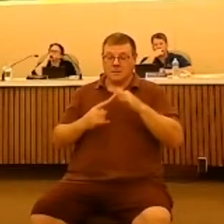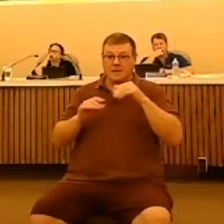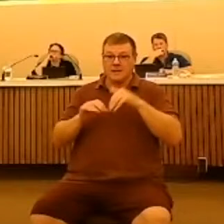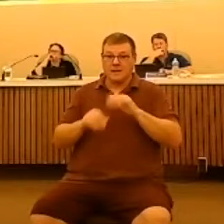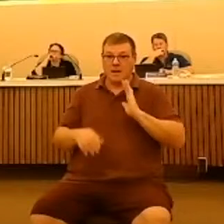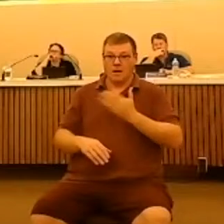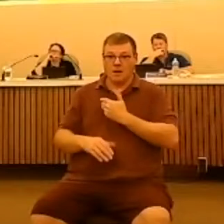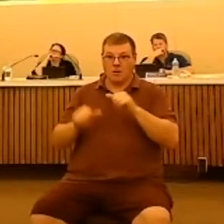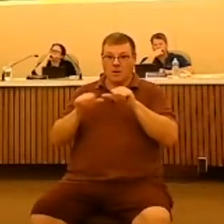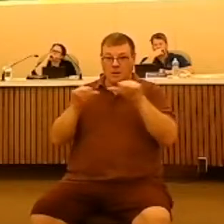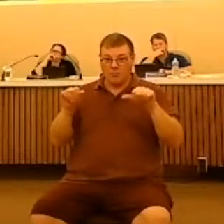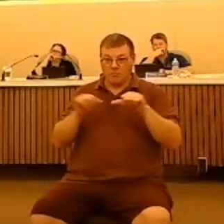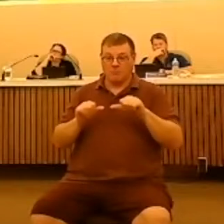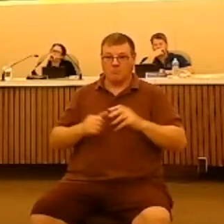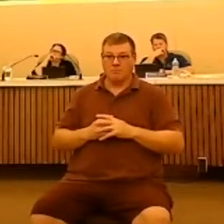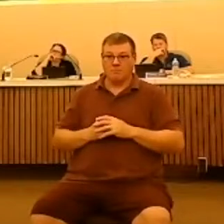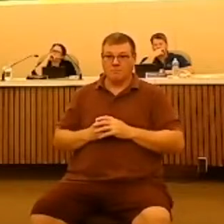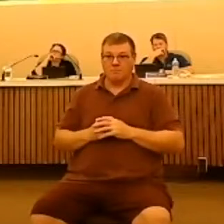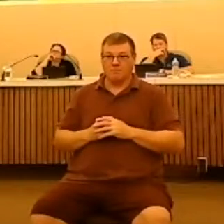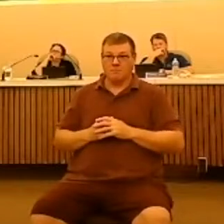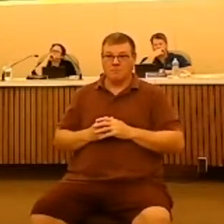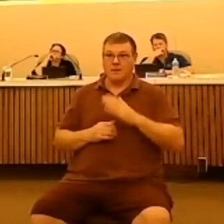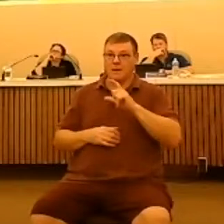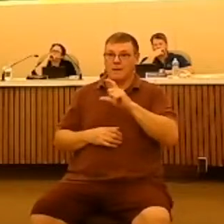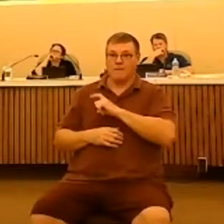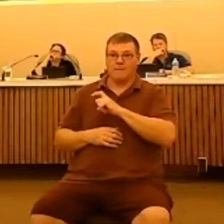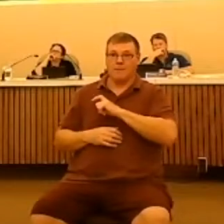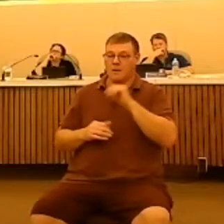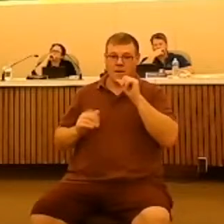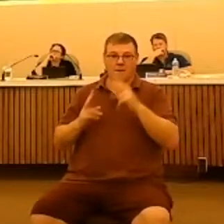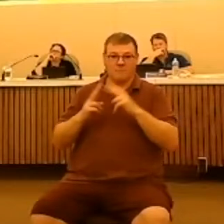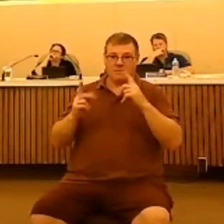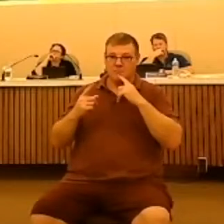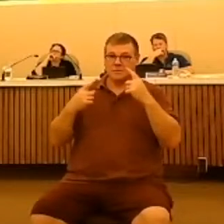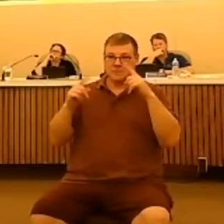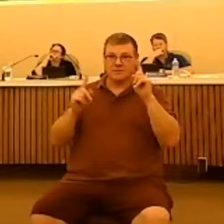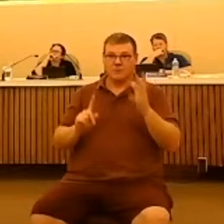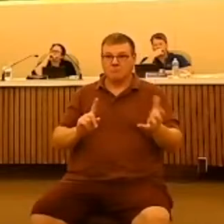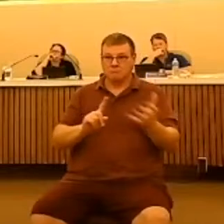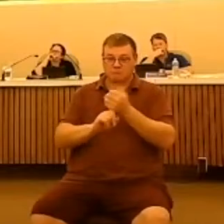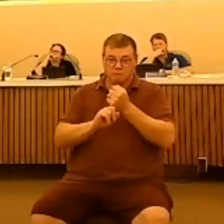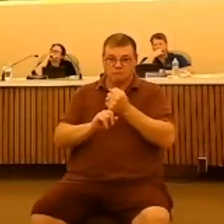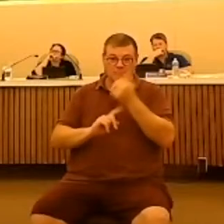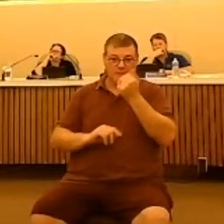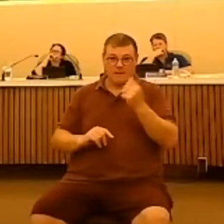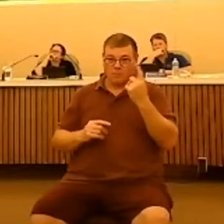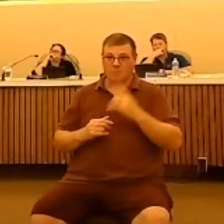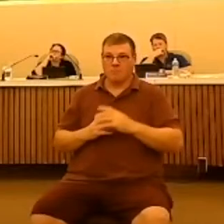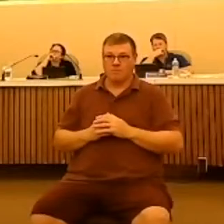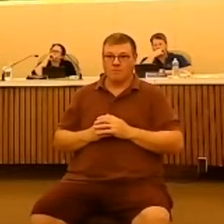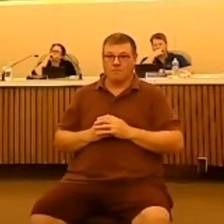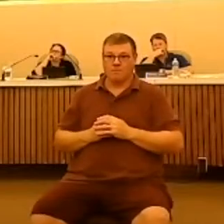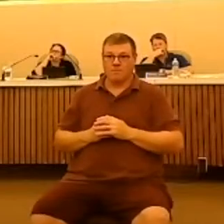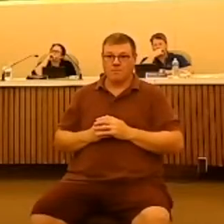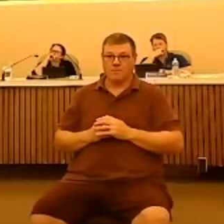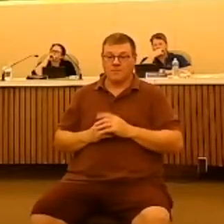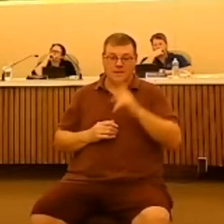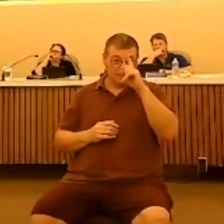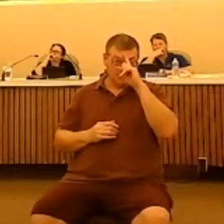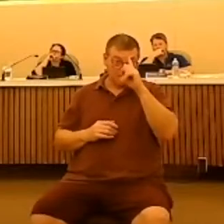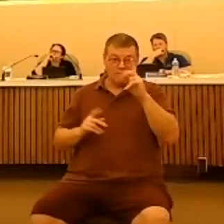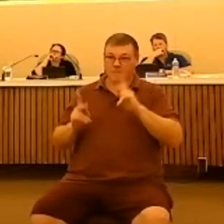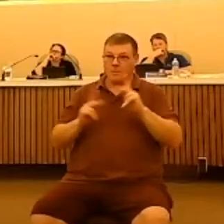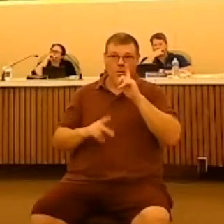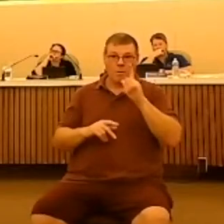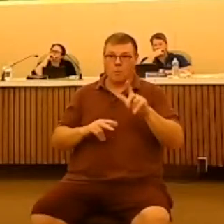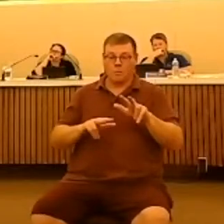our area as well. Police have not been very successful in apprehending anybody because smart criminals don't walk